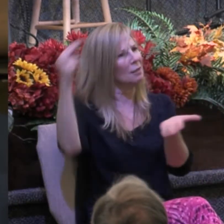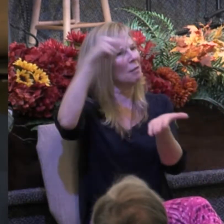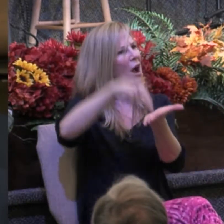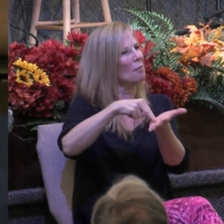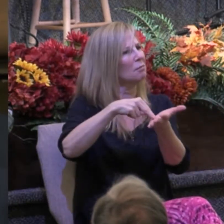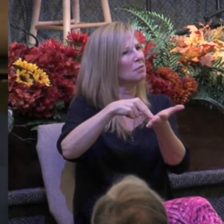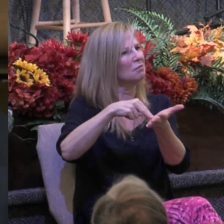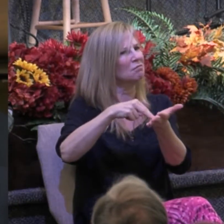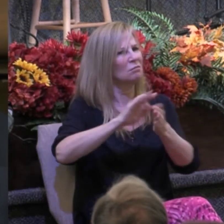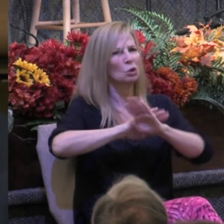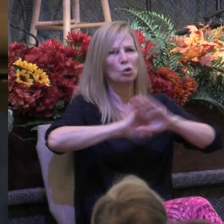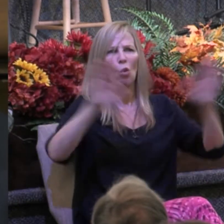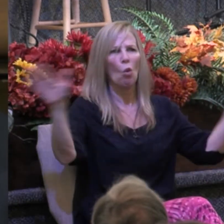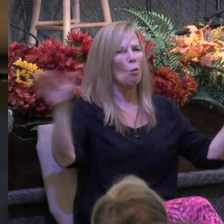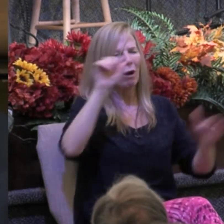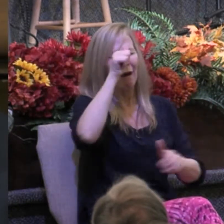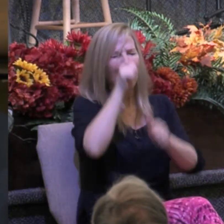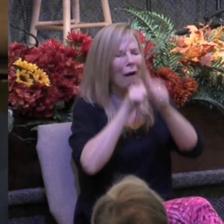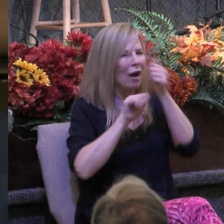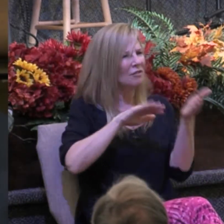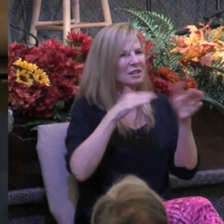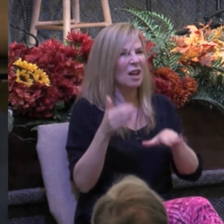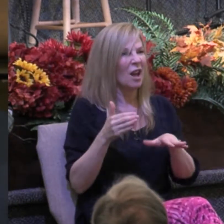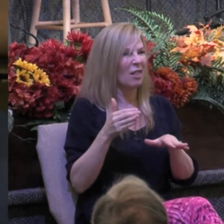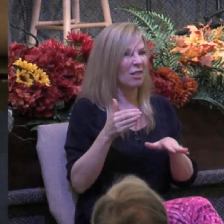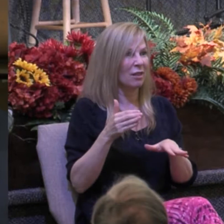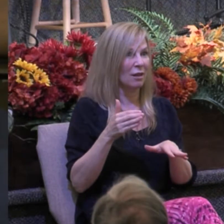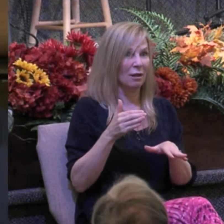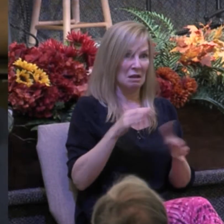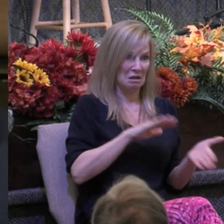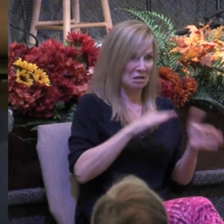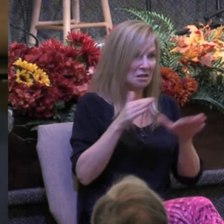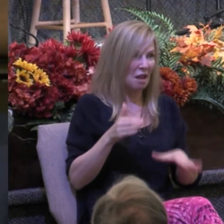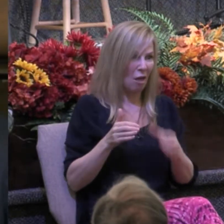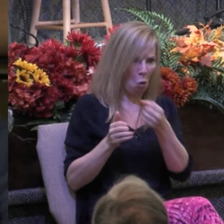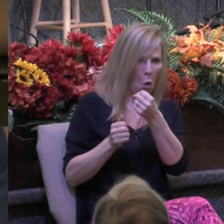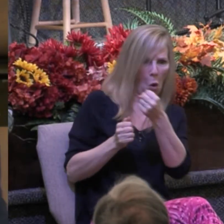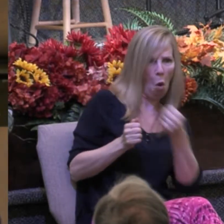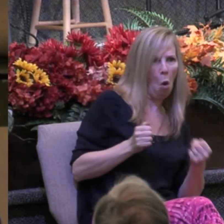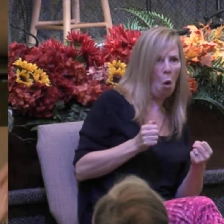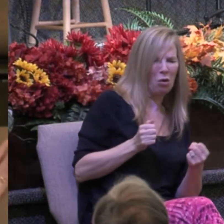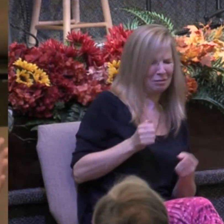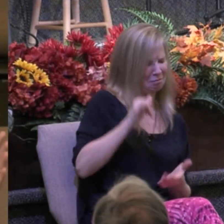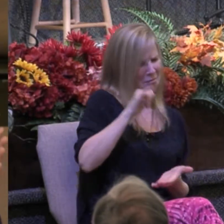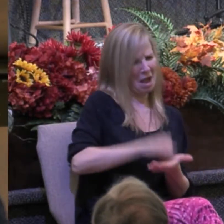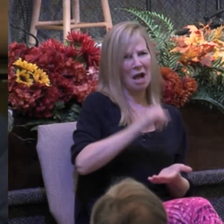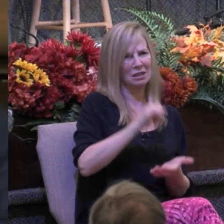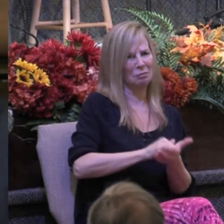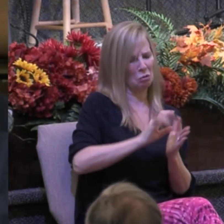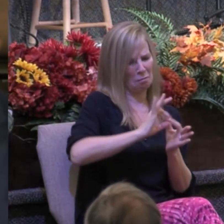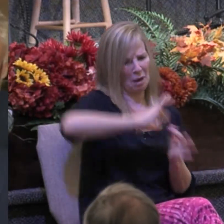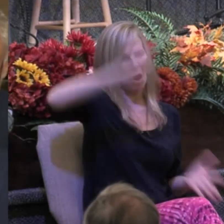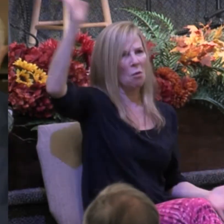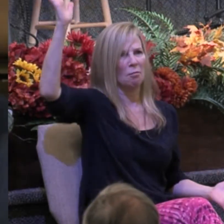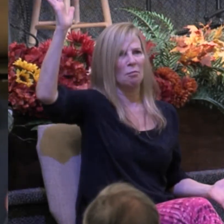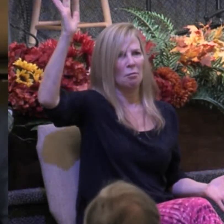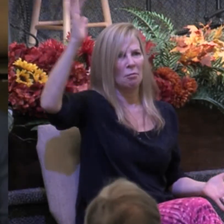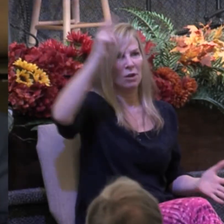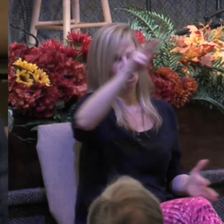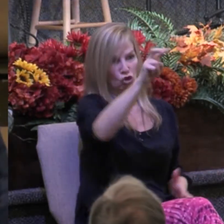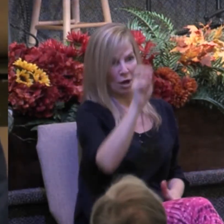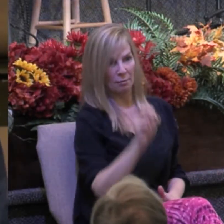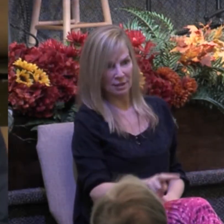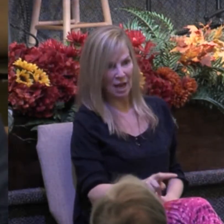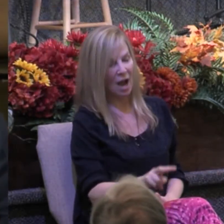agony of death, since it was impossible for him to be held in its power. Then jump down to verse 36. Therefore,